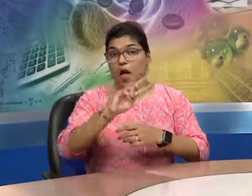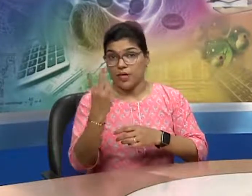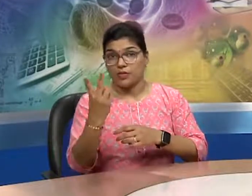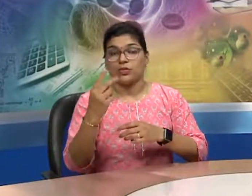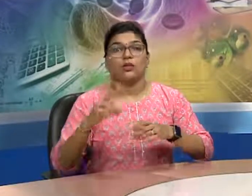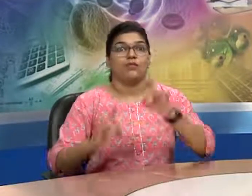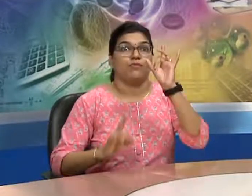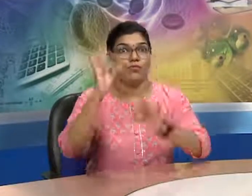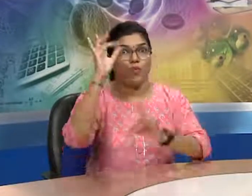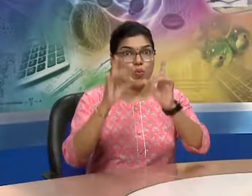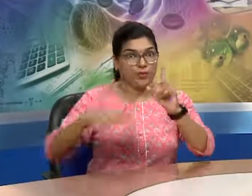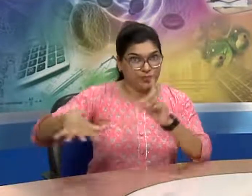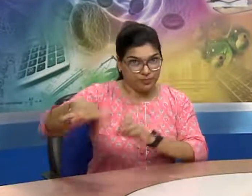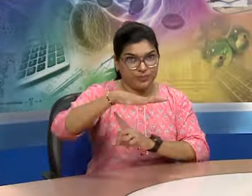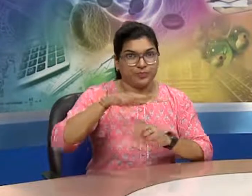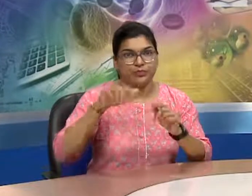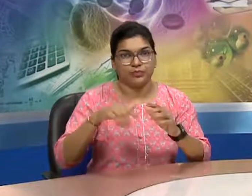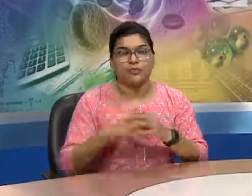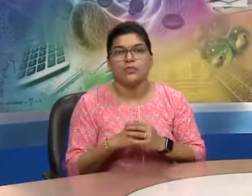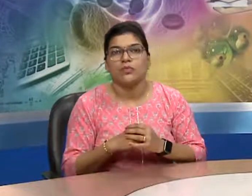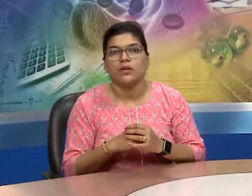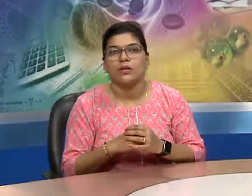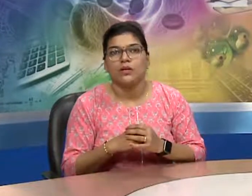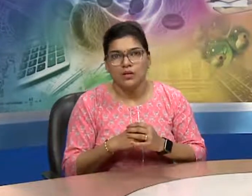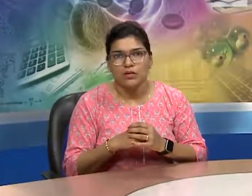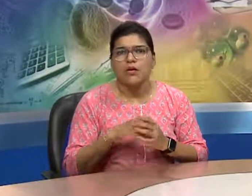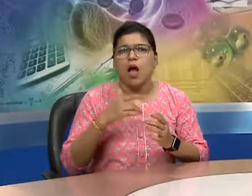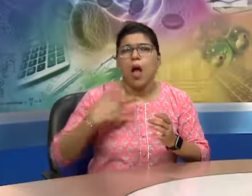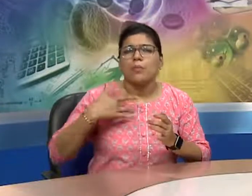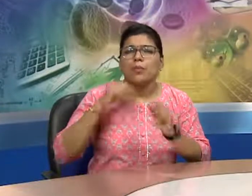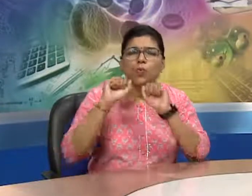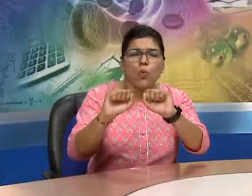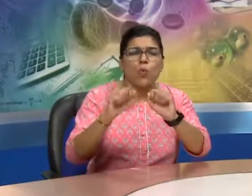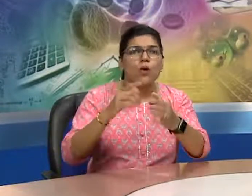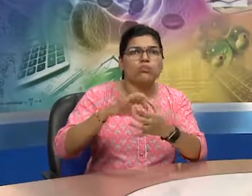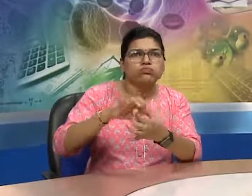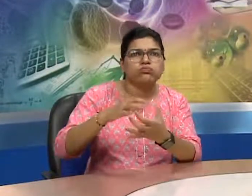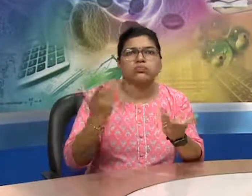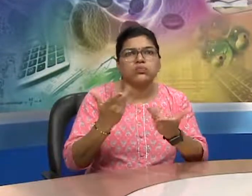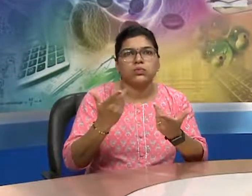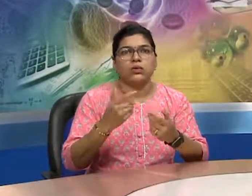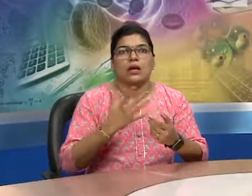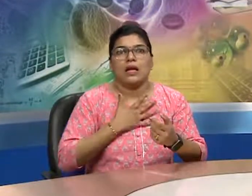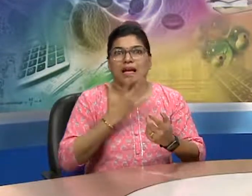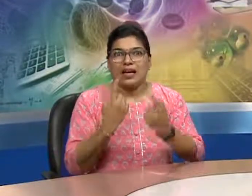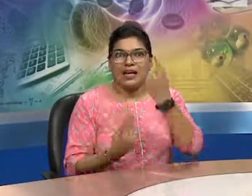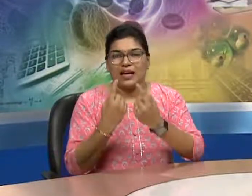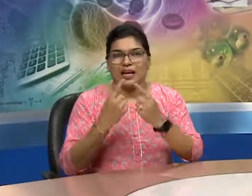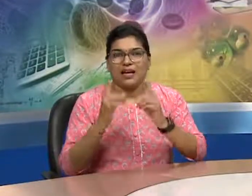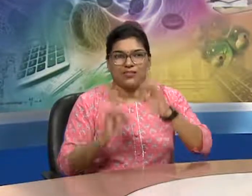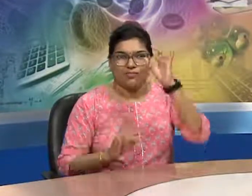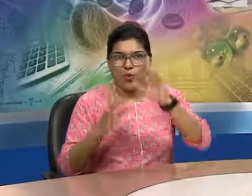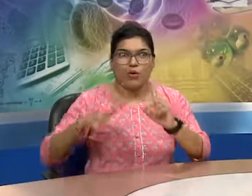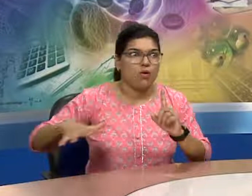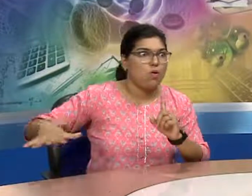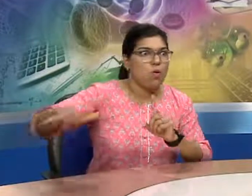Here we can see the adaptation for plants. There are some evergreen and